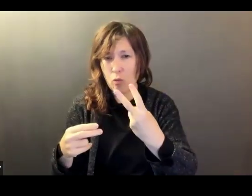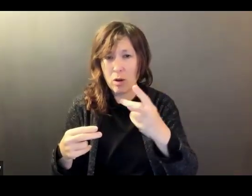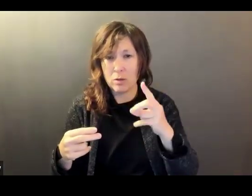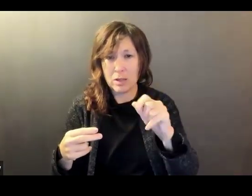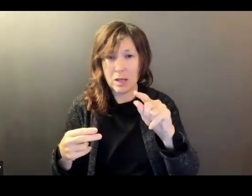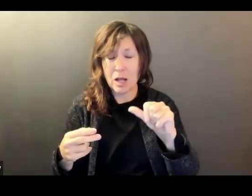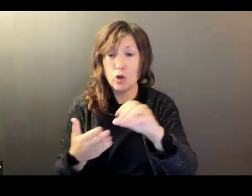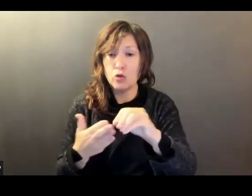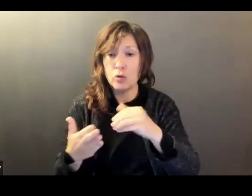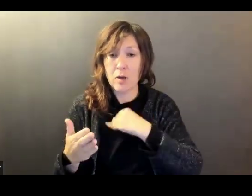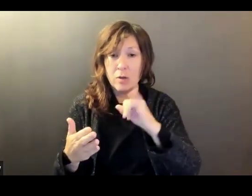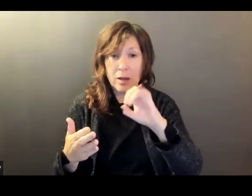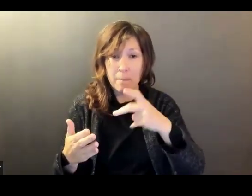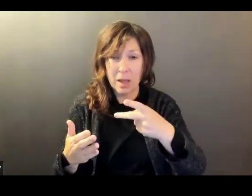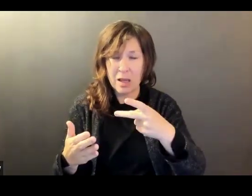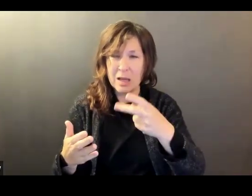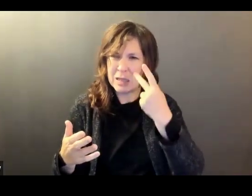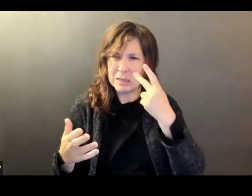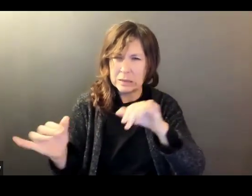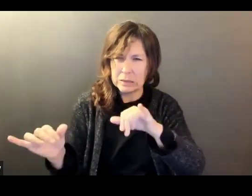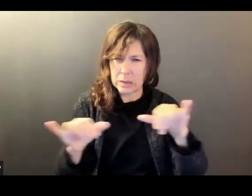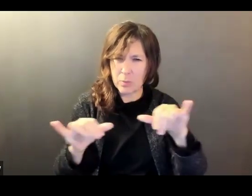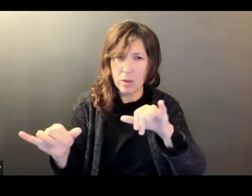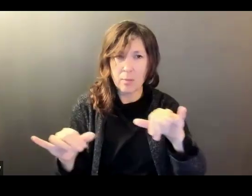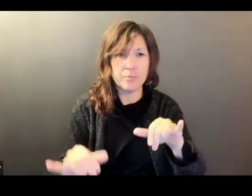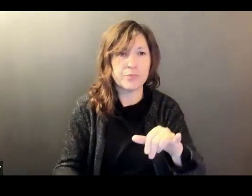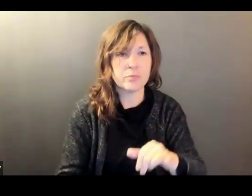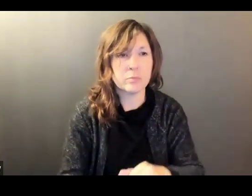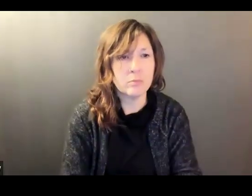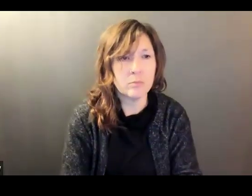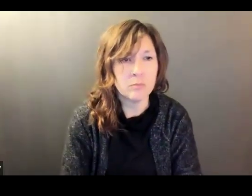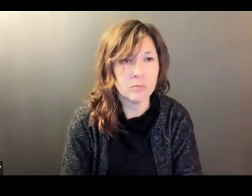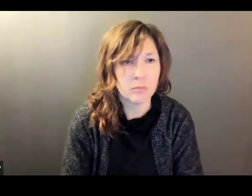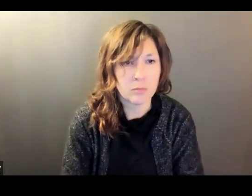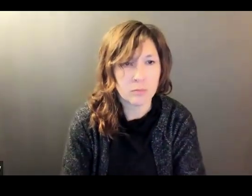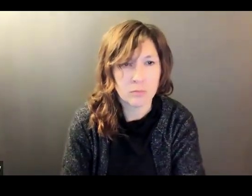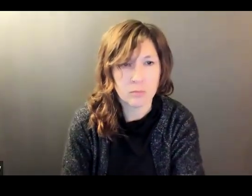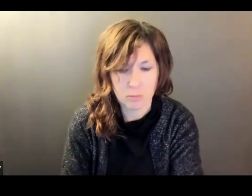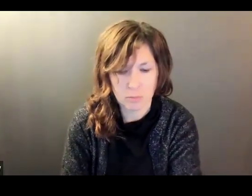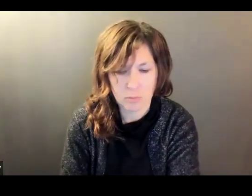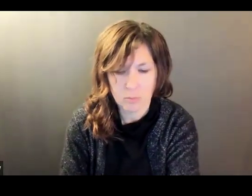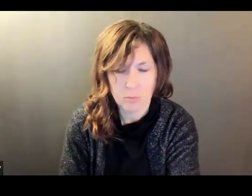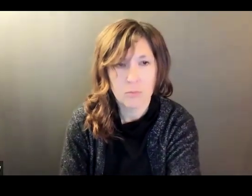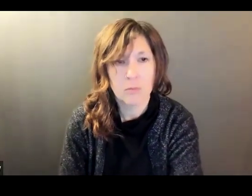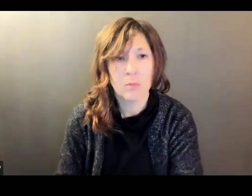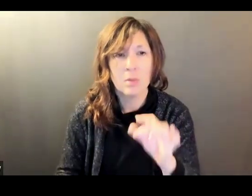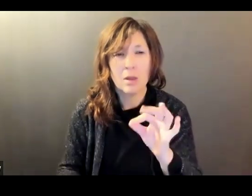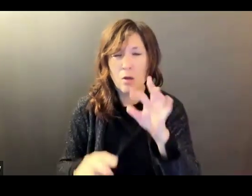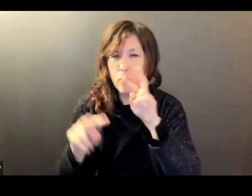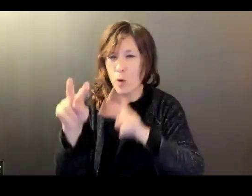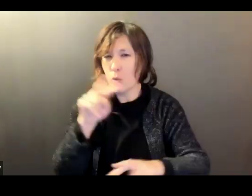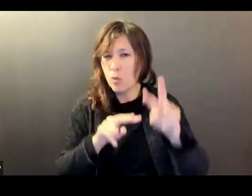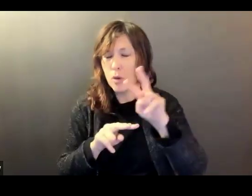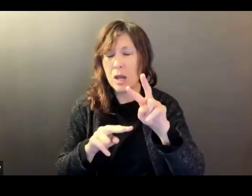IEPs. But for access specifically, can you clarify what making progress on access